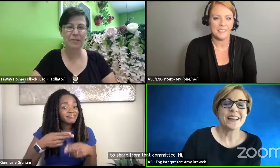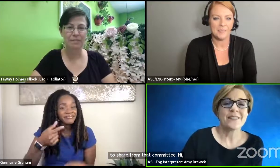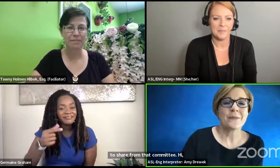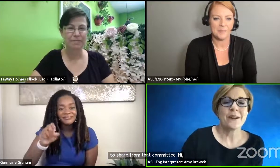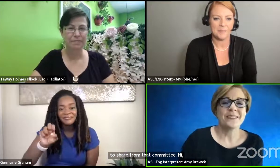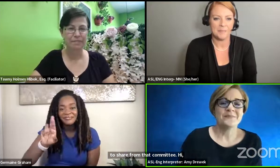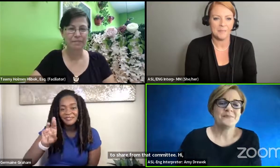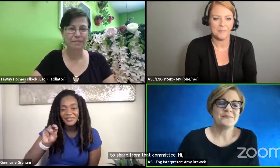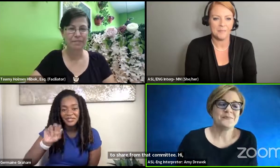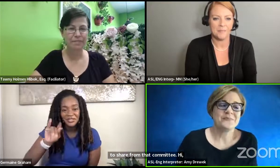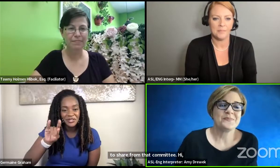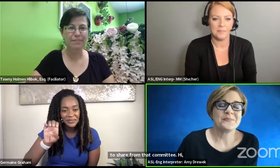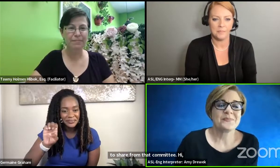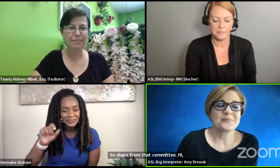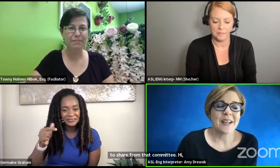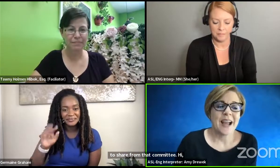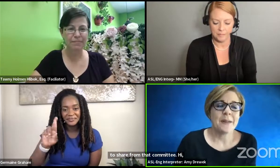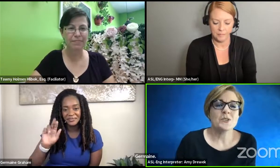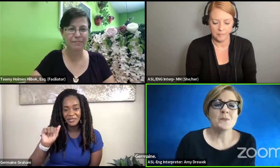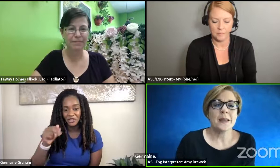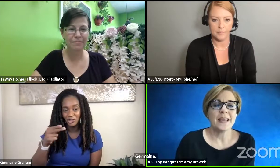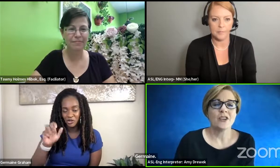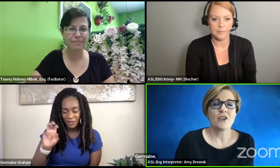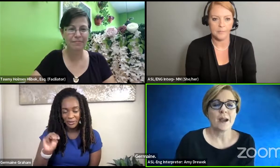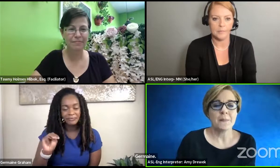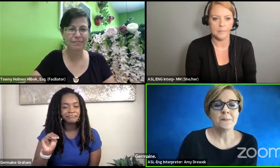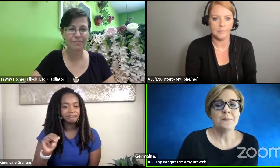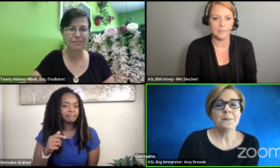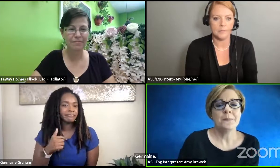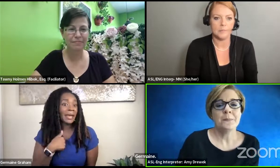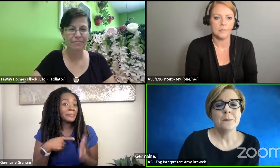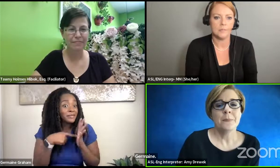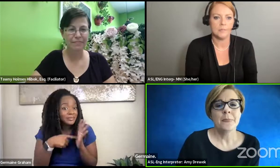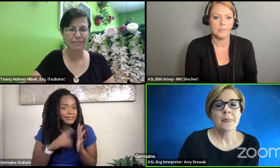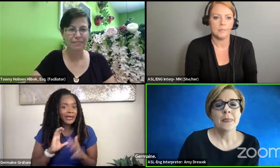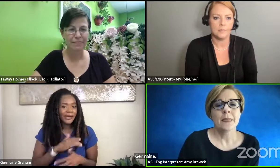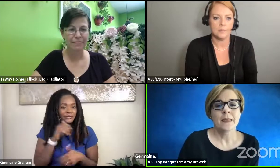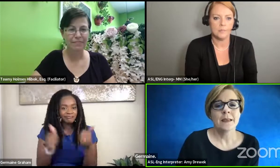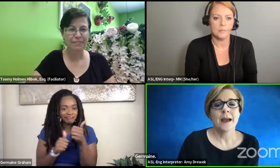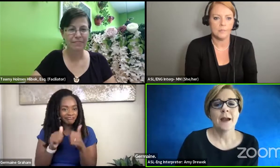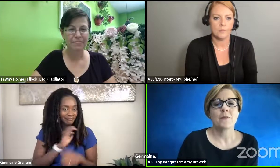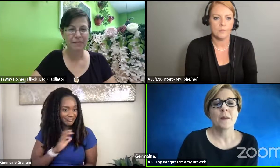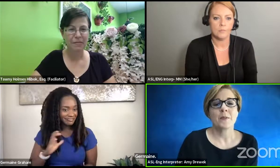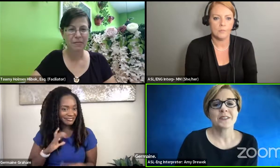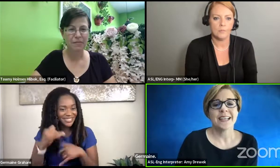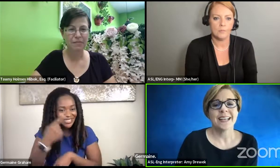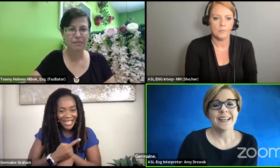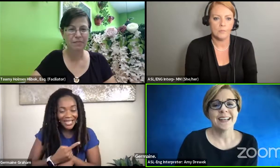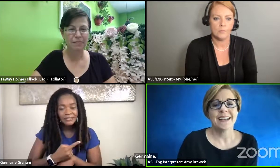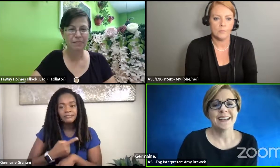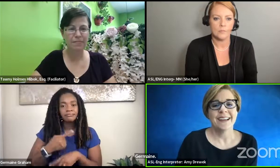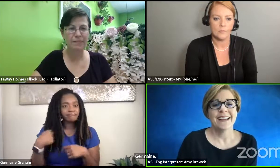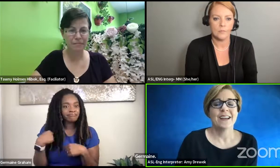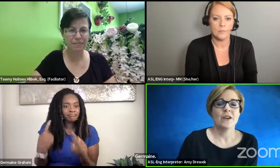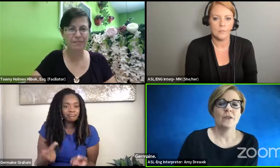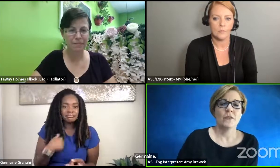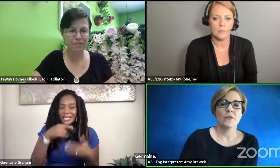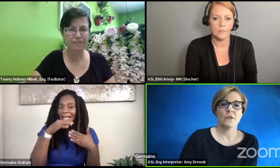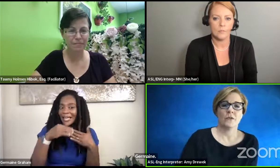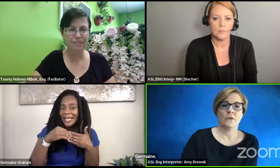Good morning, everyone. I'm Jermaine Graham. I'm representing